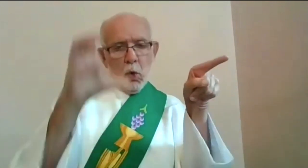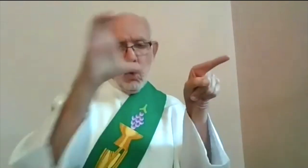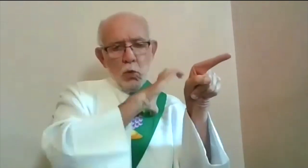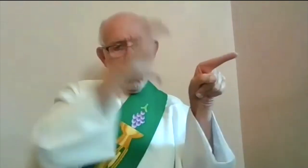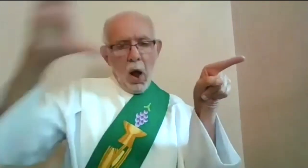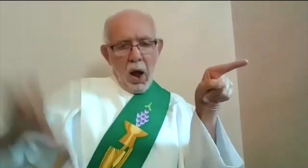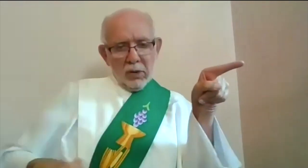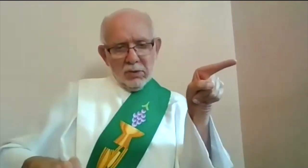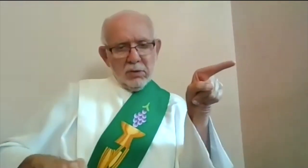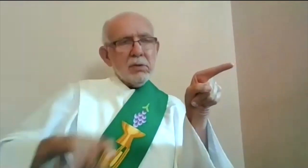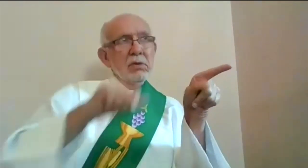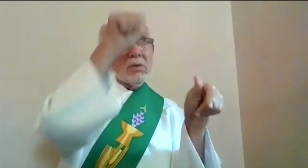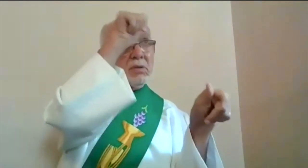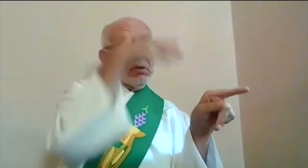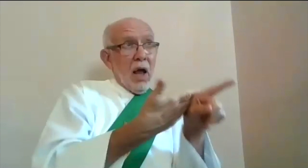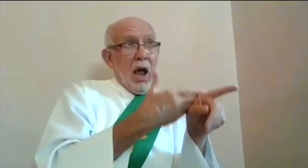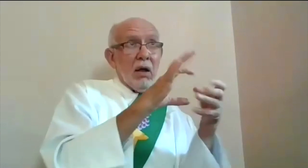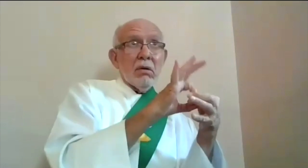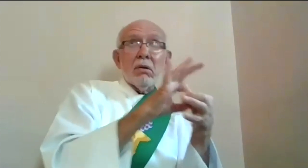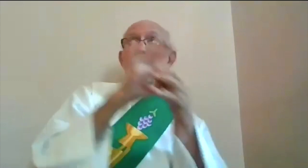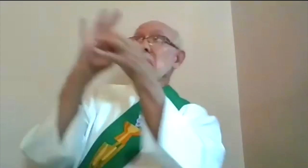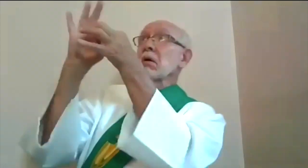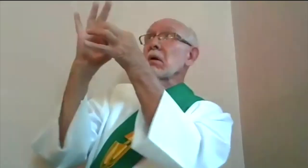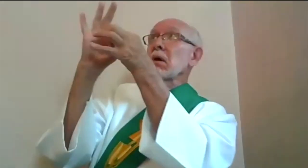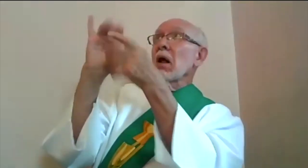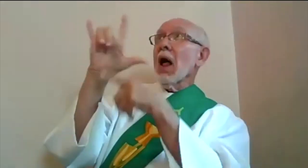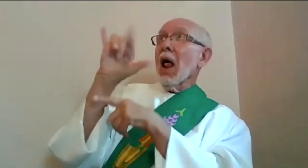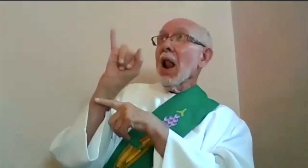"You are the Christ, the Son